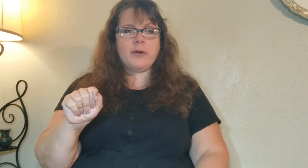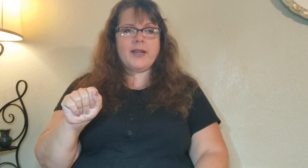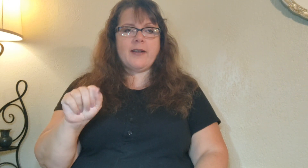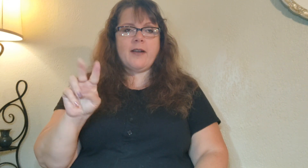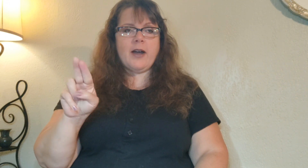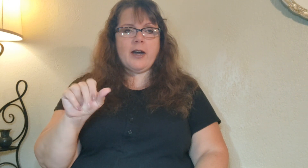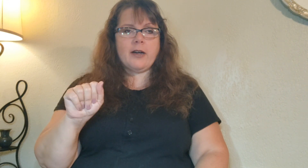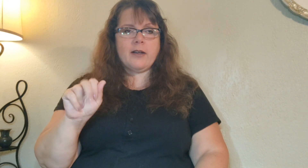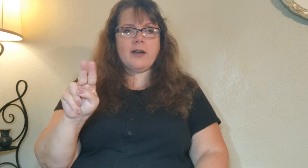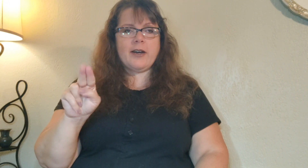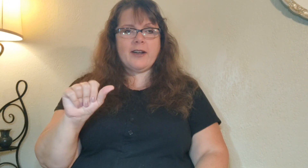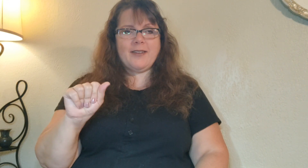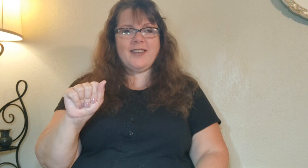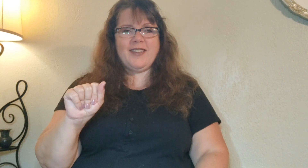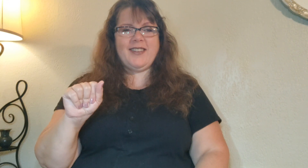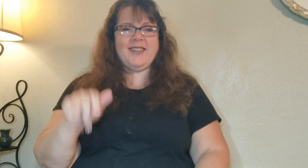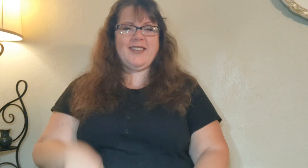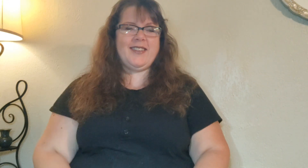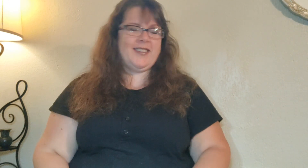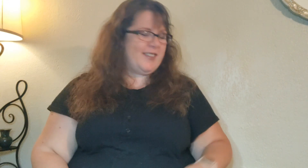quick. Ha-ha.